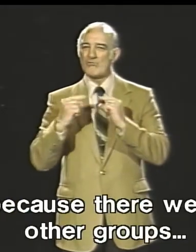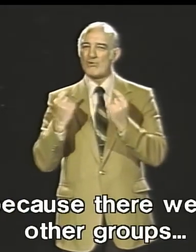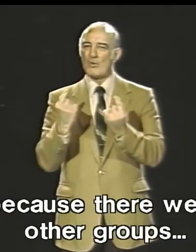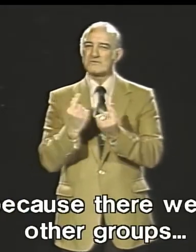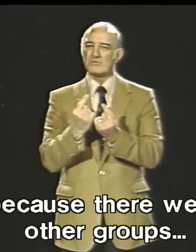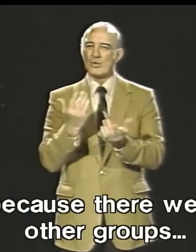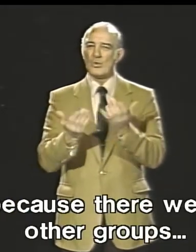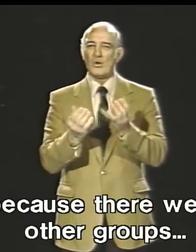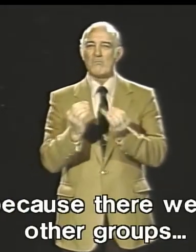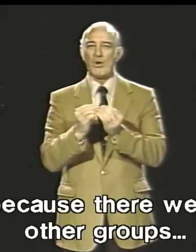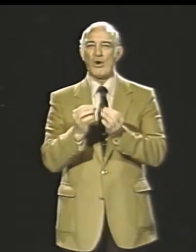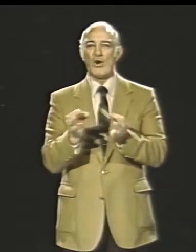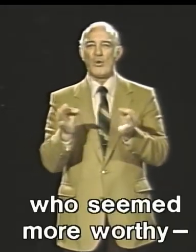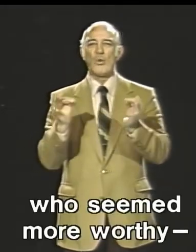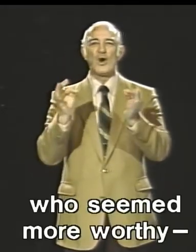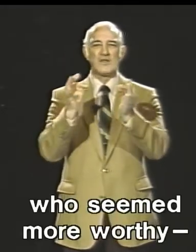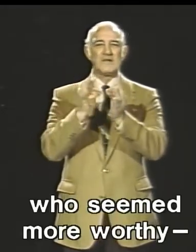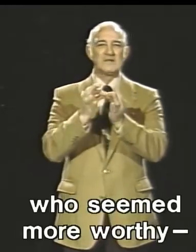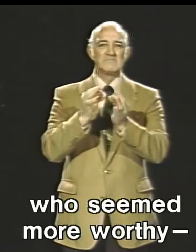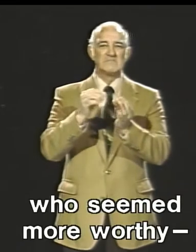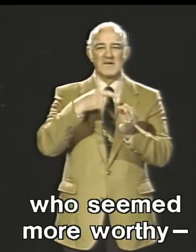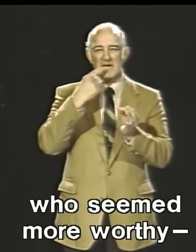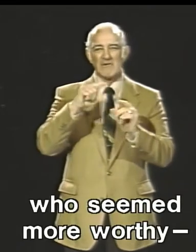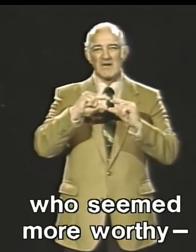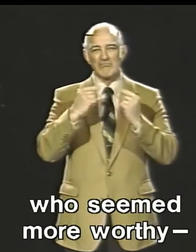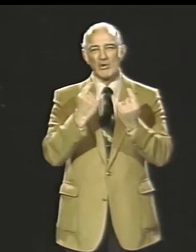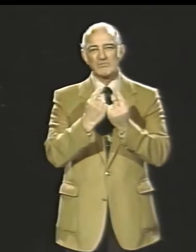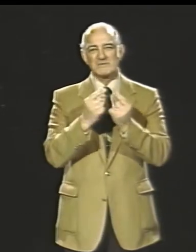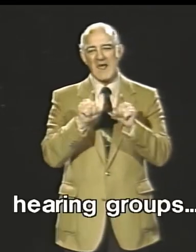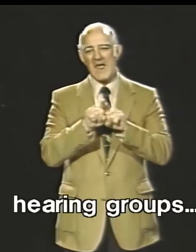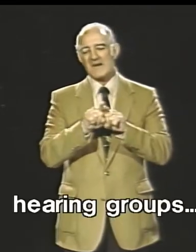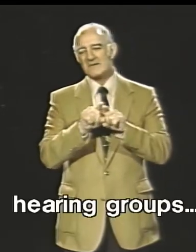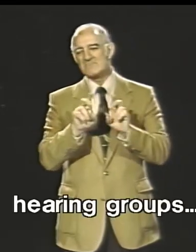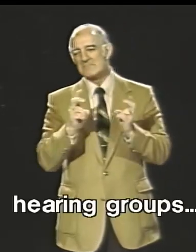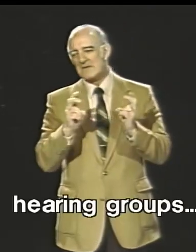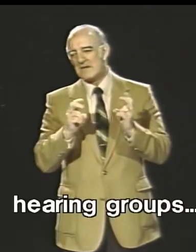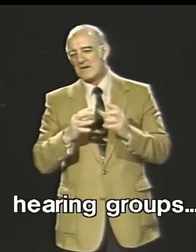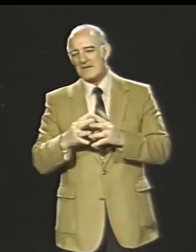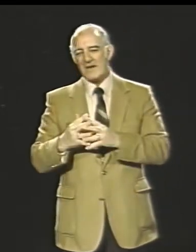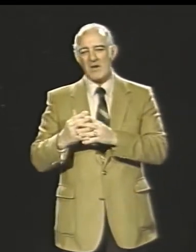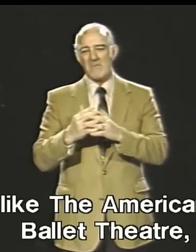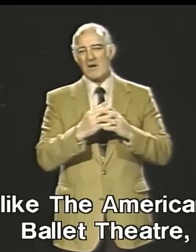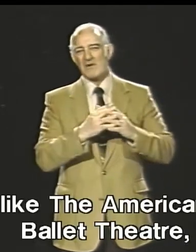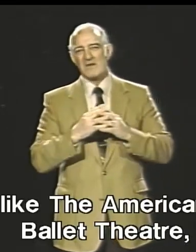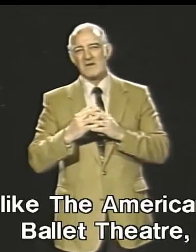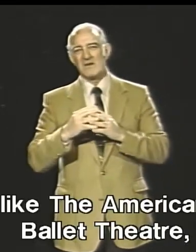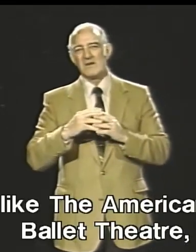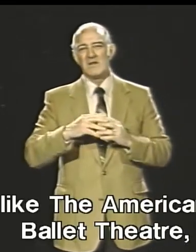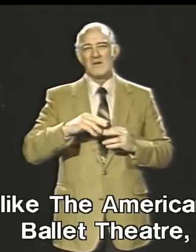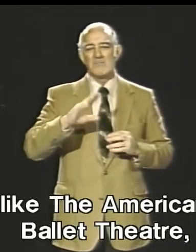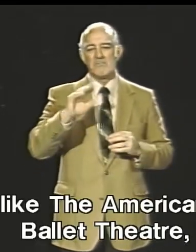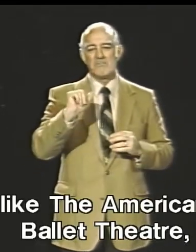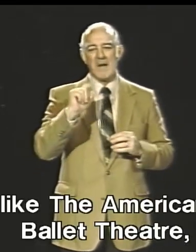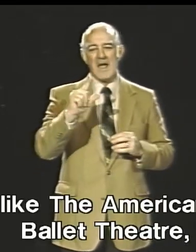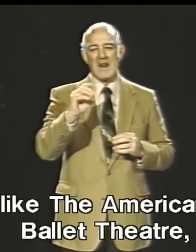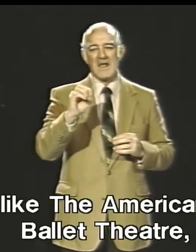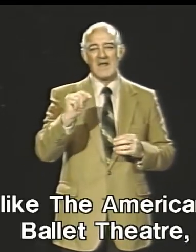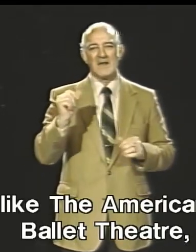there were other groups, perhaps more worthy, hearing groups, like the American